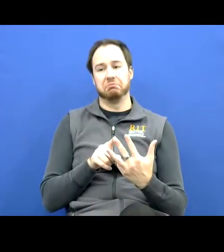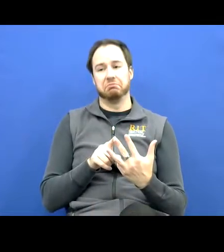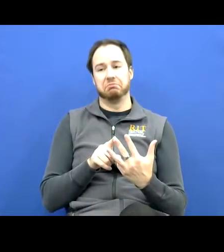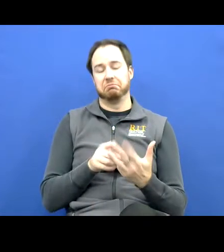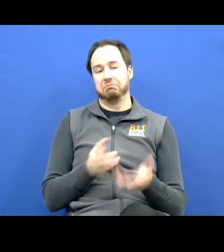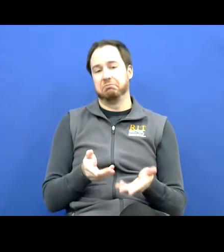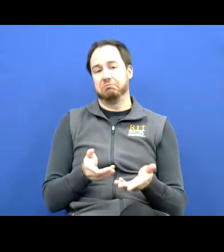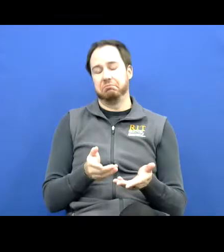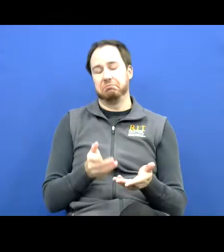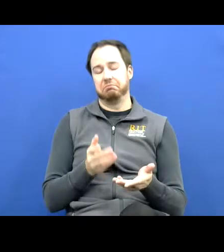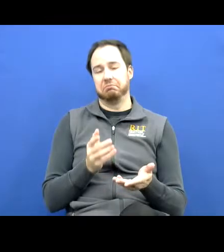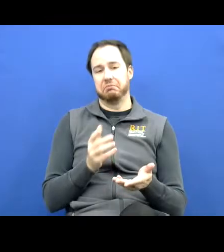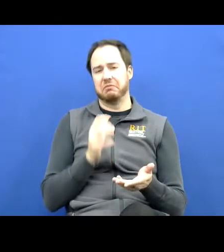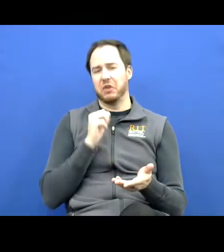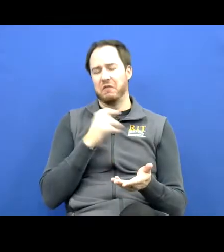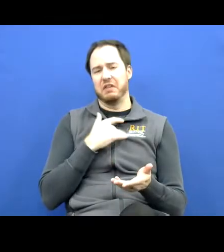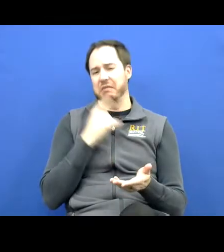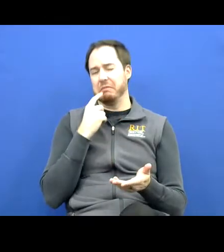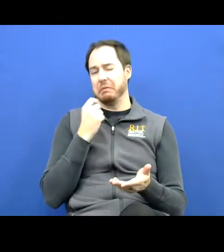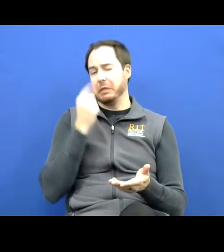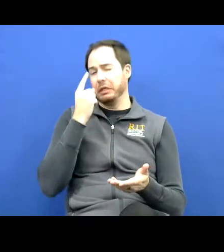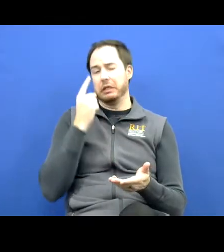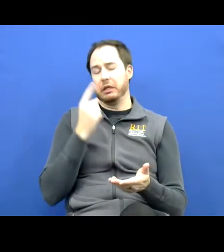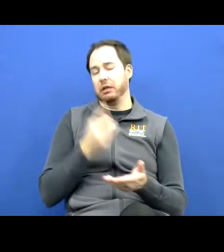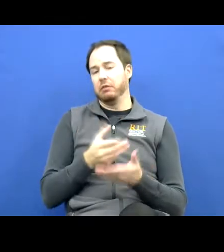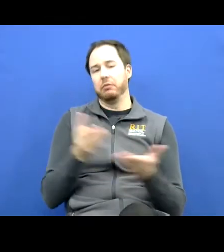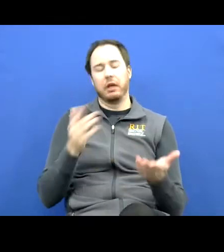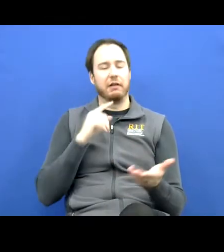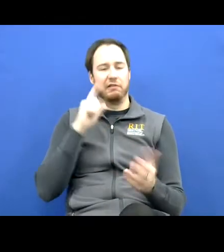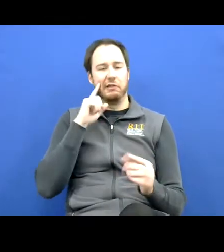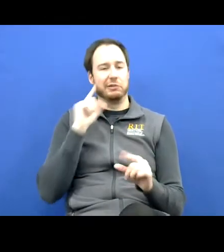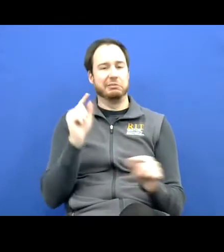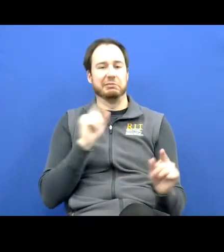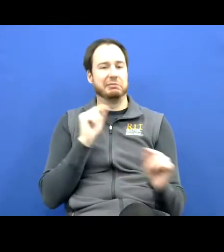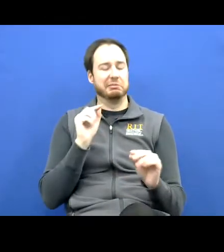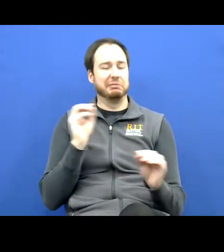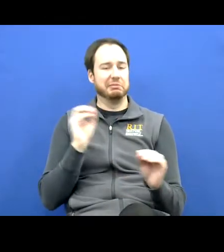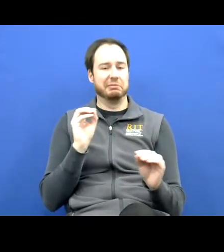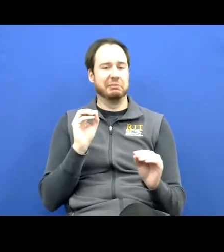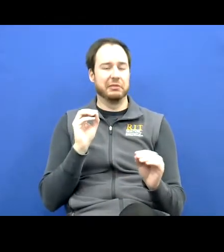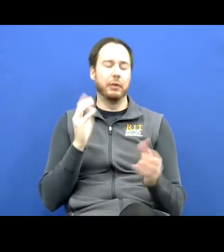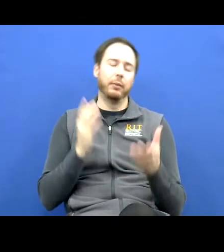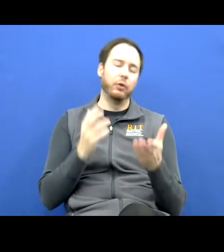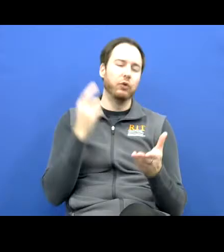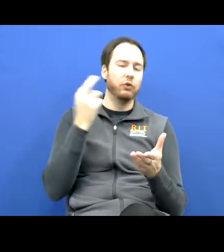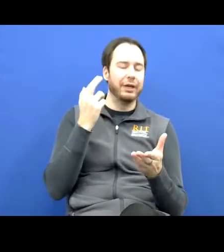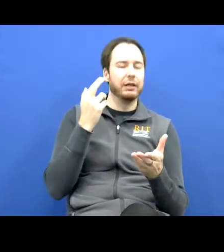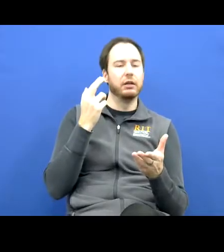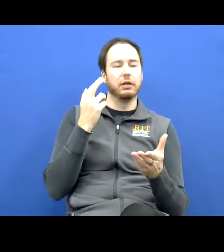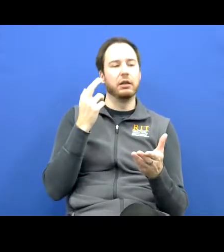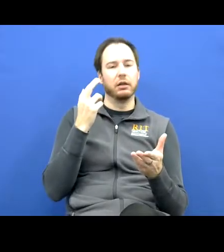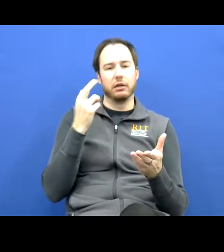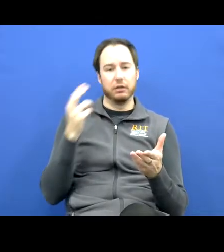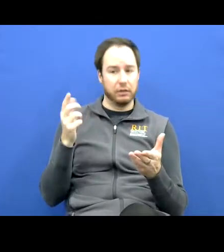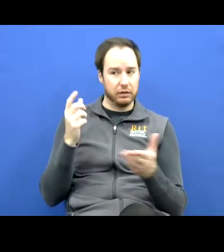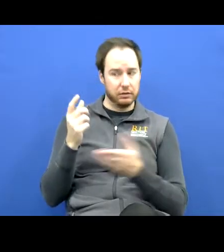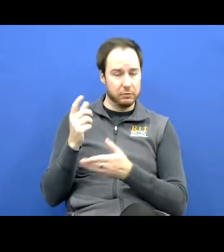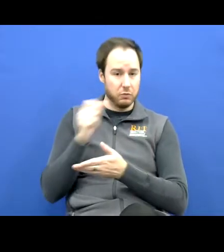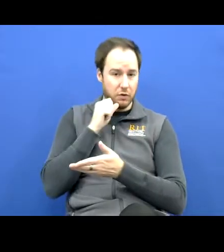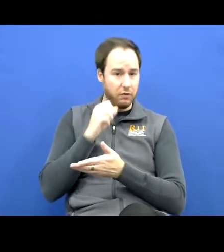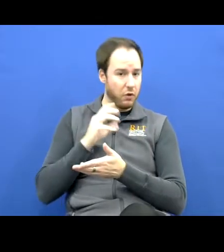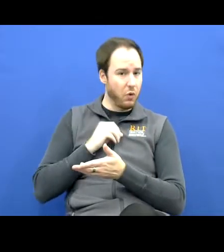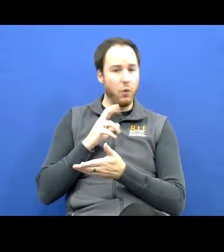I don't know if that one makes sense, but I've not heard anyone. Part of it also comes into how much that's private property.